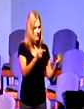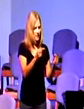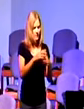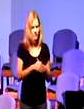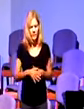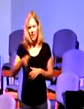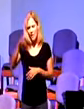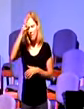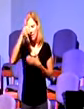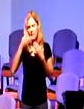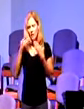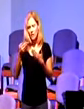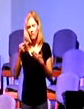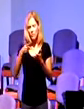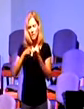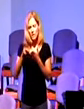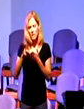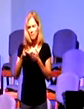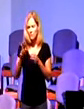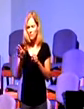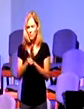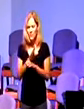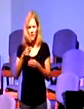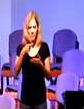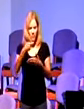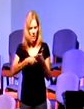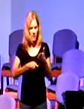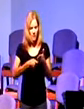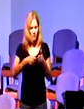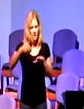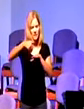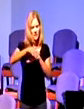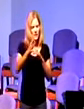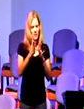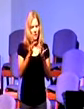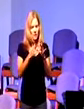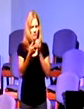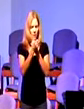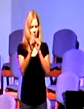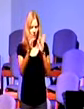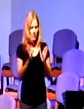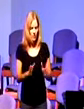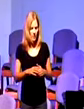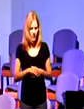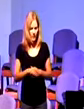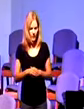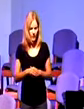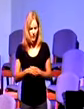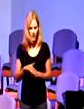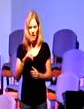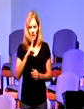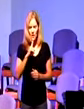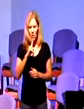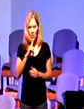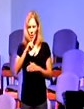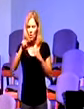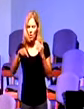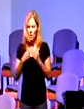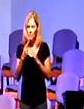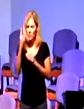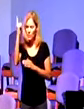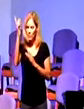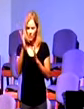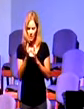Father, thank you for paying the ultimate price by sending Jesus to be our rescuer. And it is all about you,